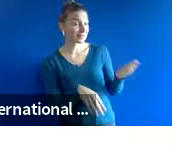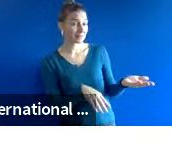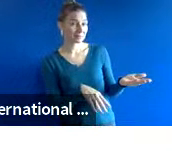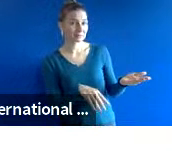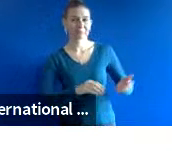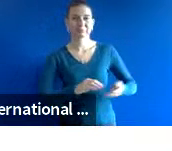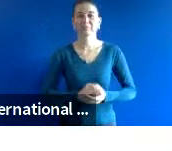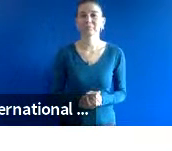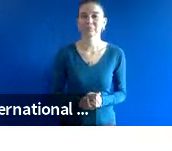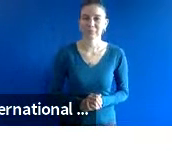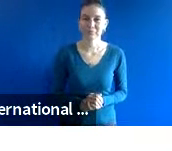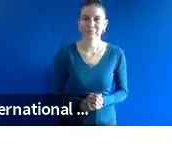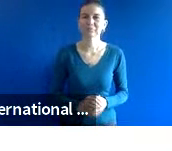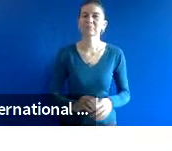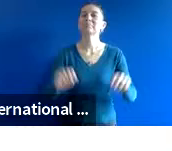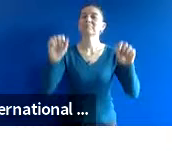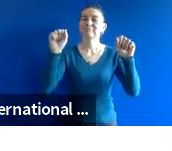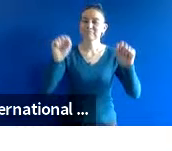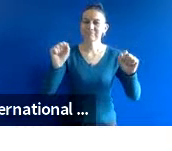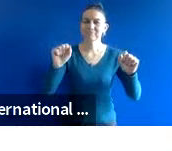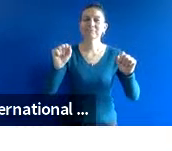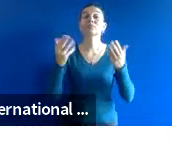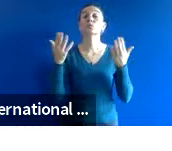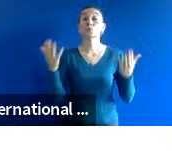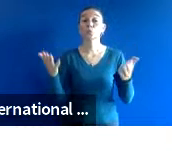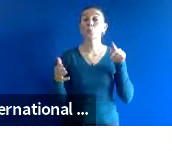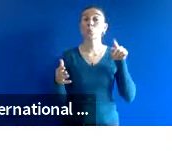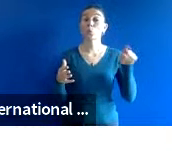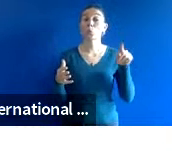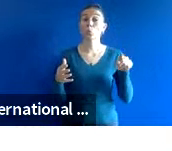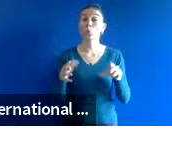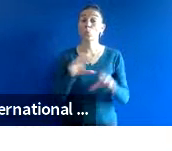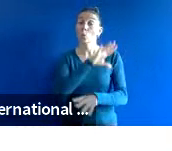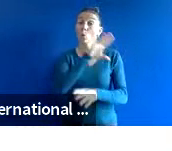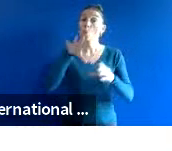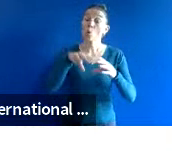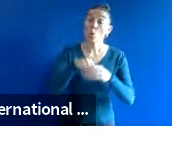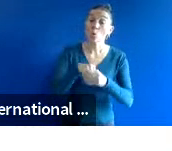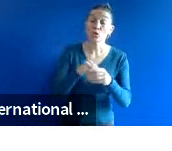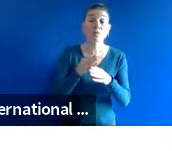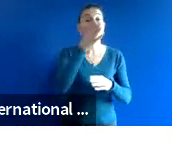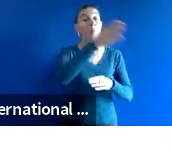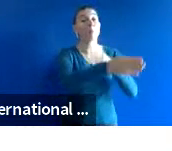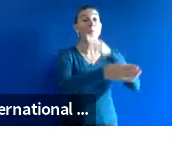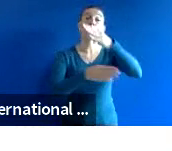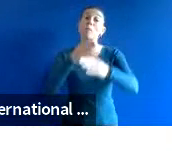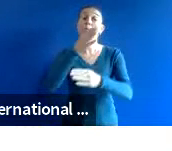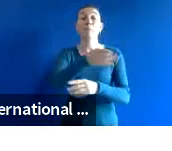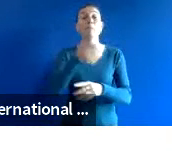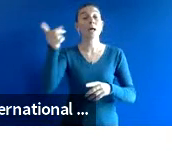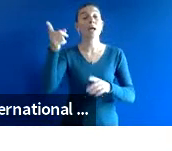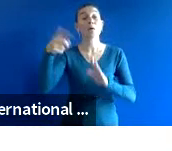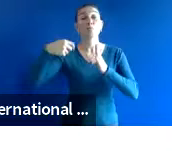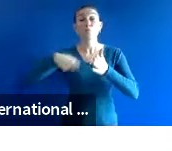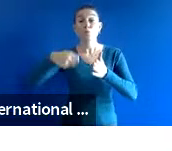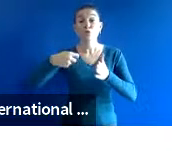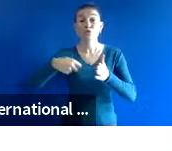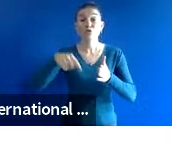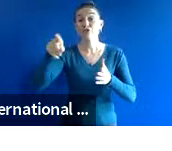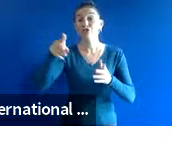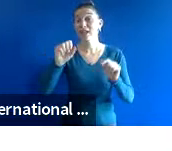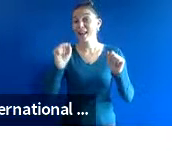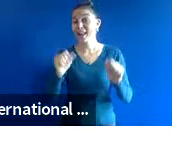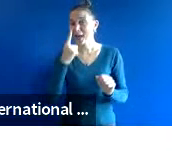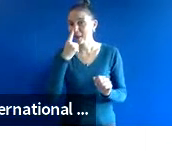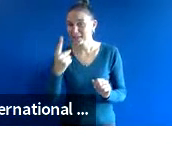step that we will take with this inclusive mobility project. If you look at the next slide, we will make